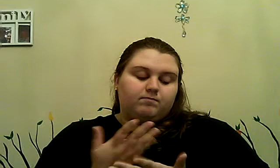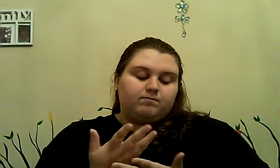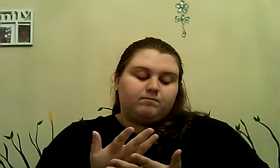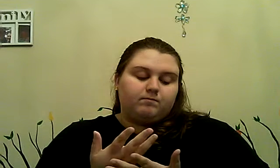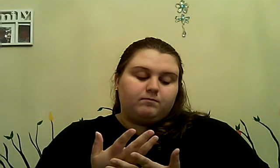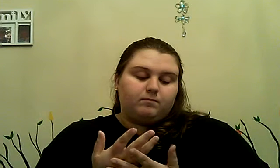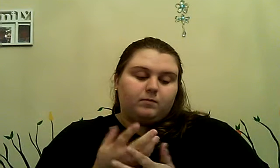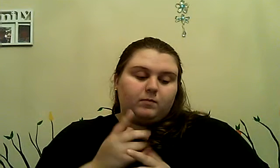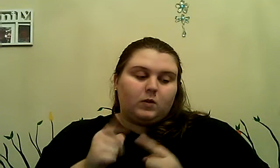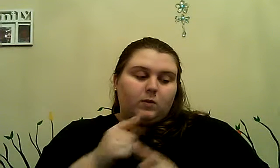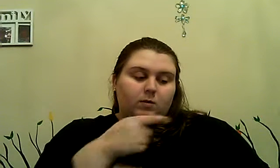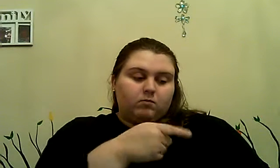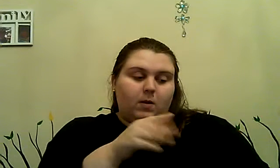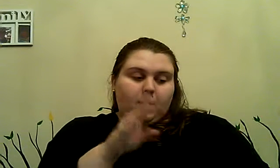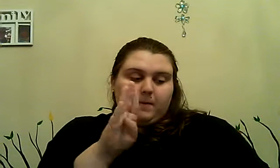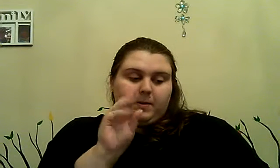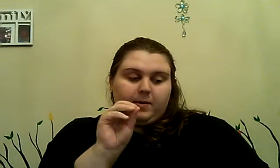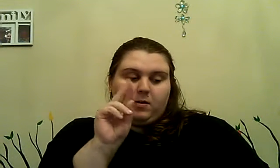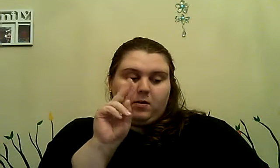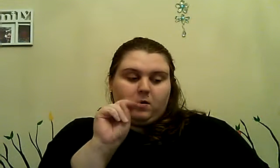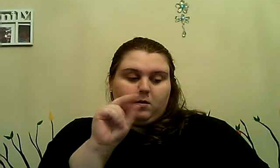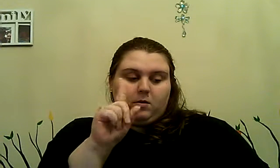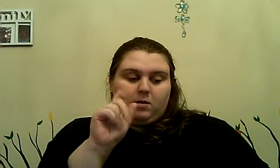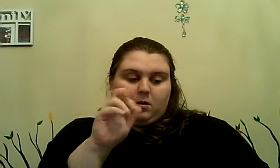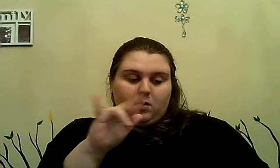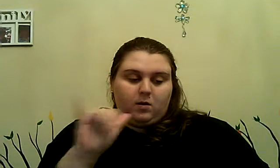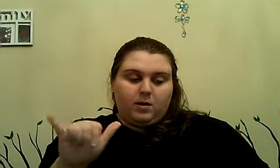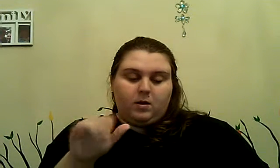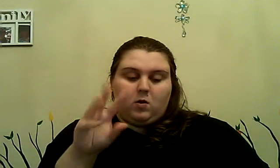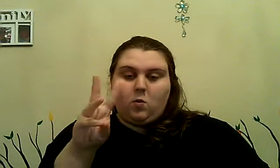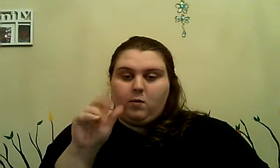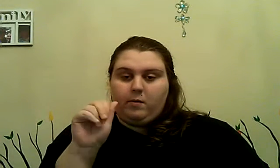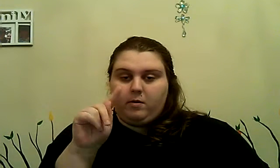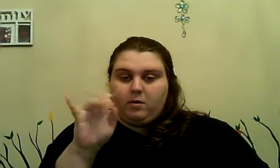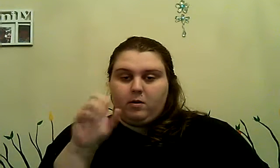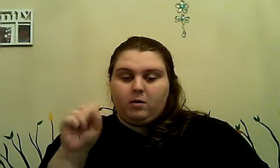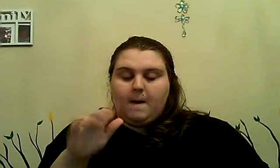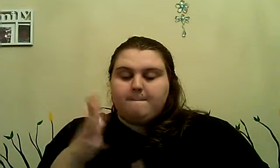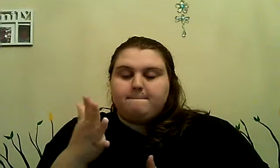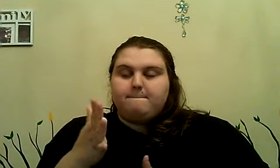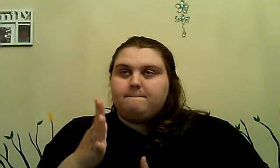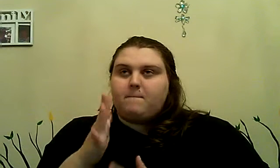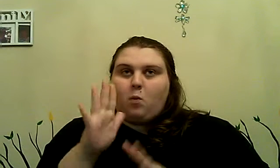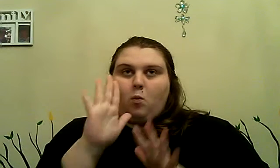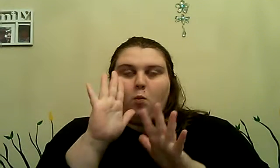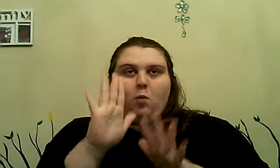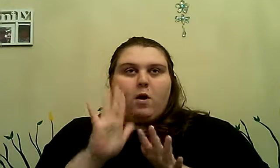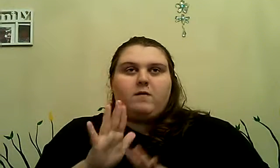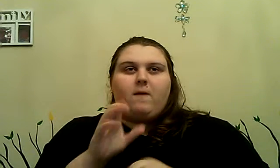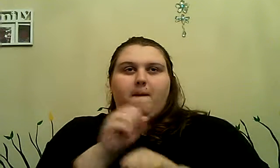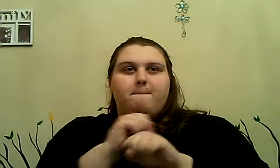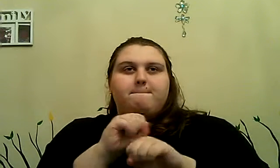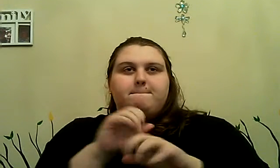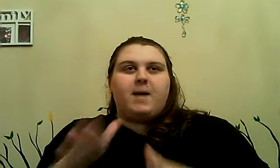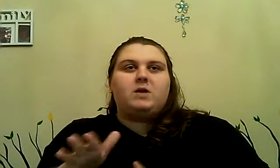Boundary Waters is a magical place in a lot of different ways, and I think it was just